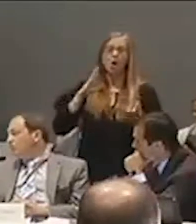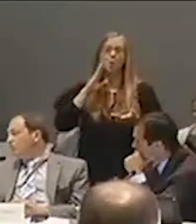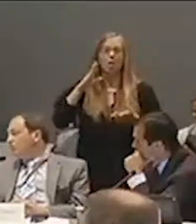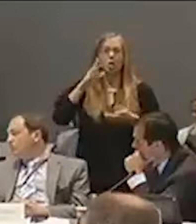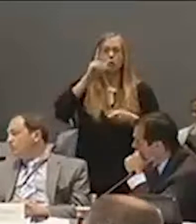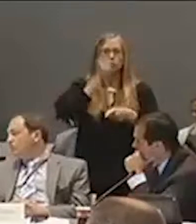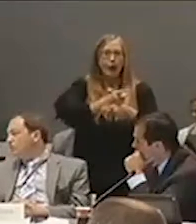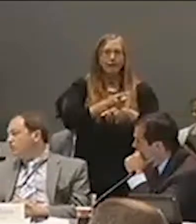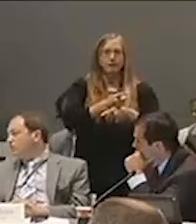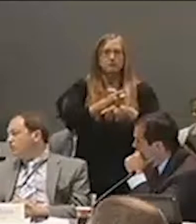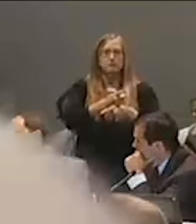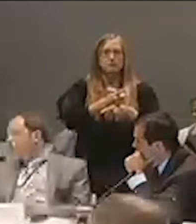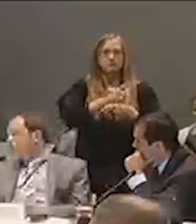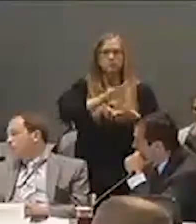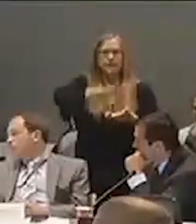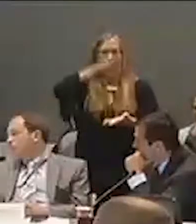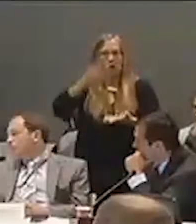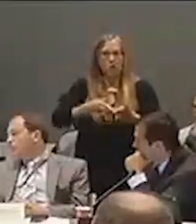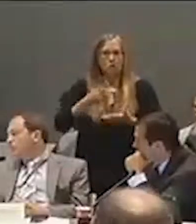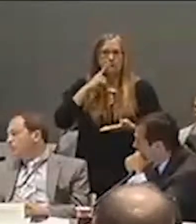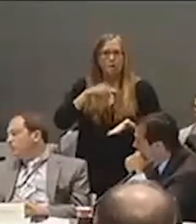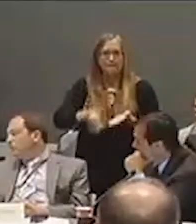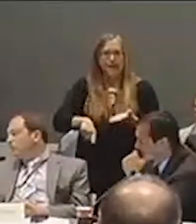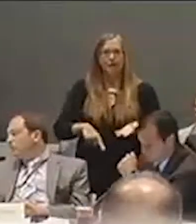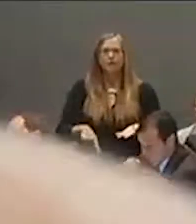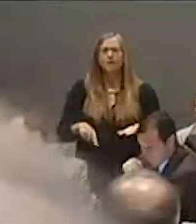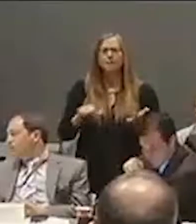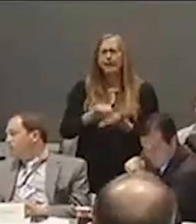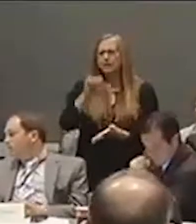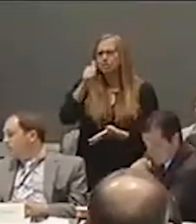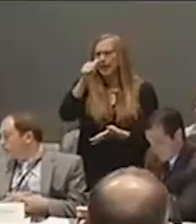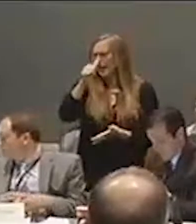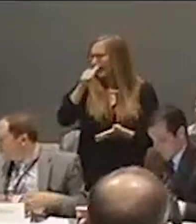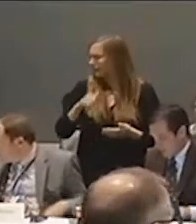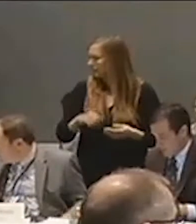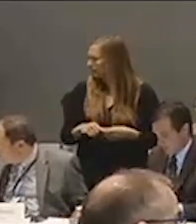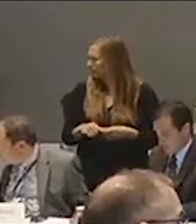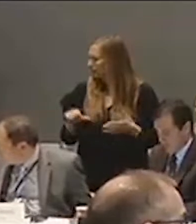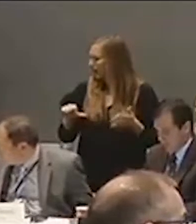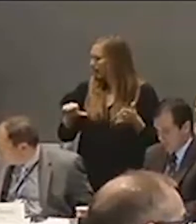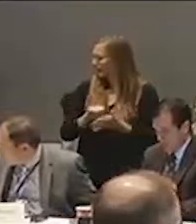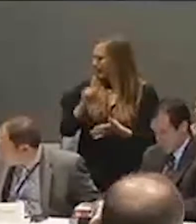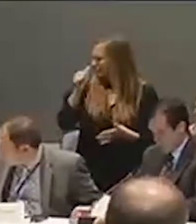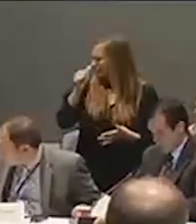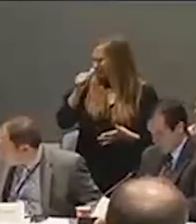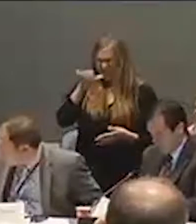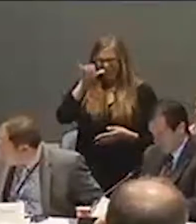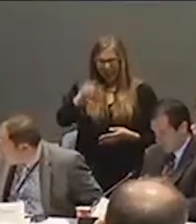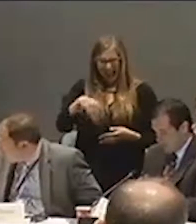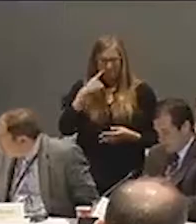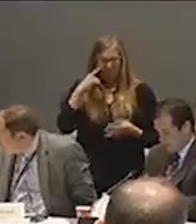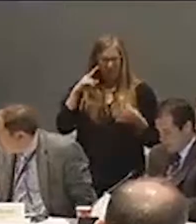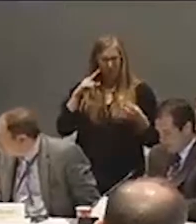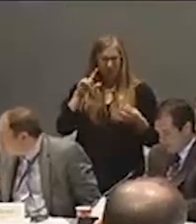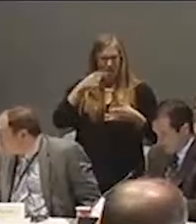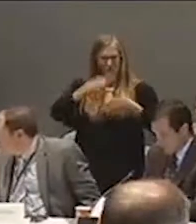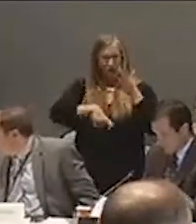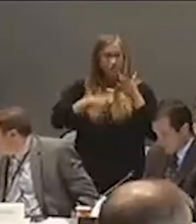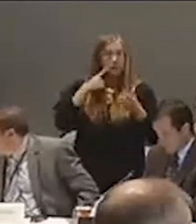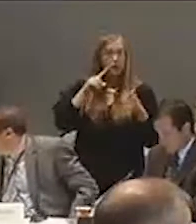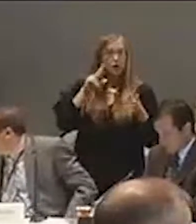right price. And also on page 10, the amounts that are entered there, is that for a family of four